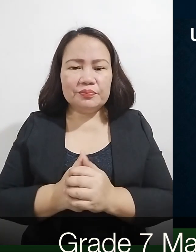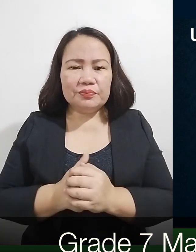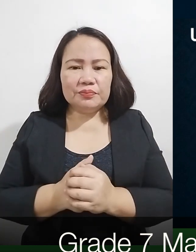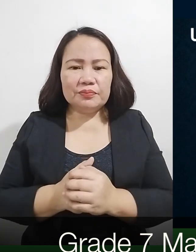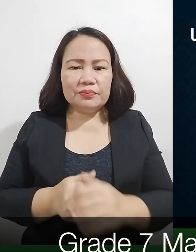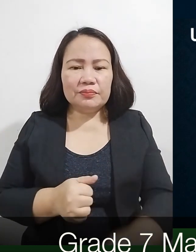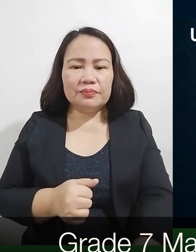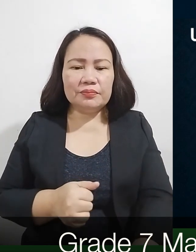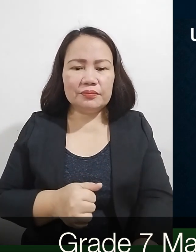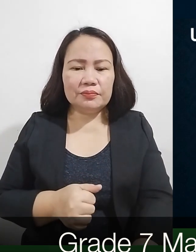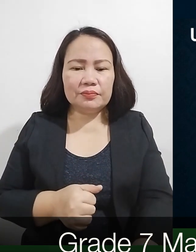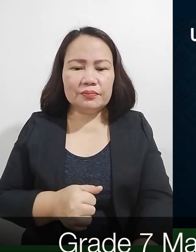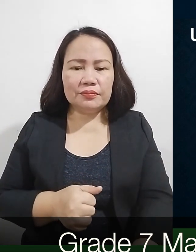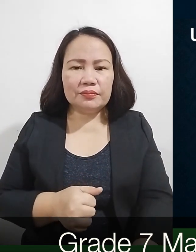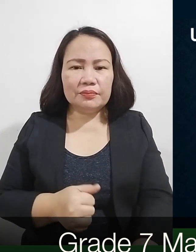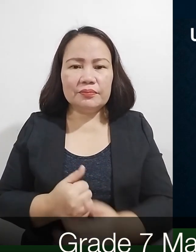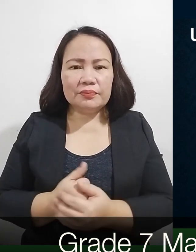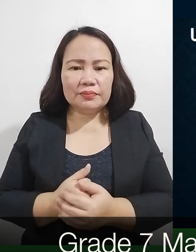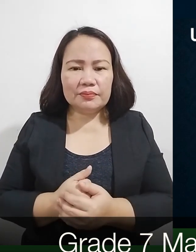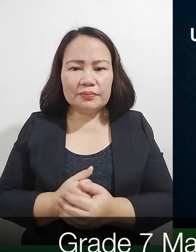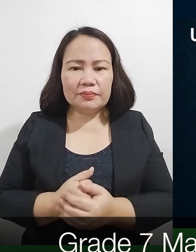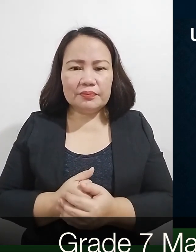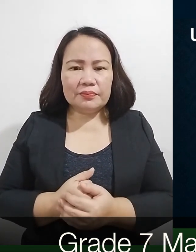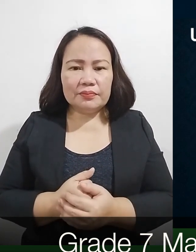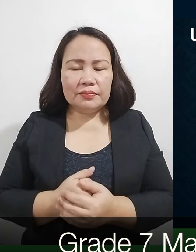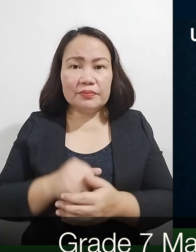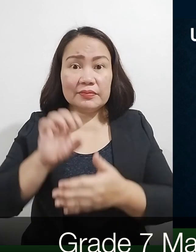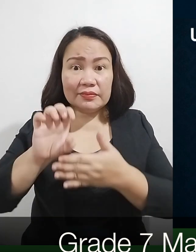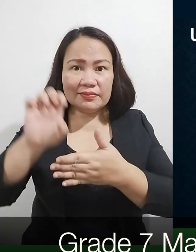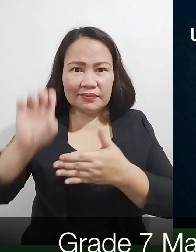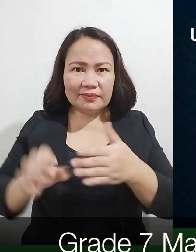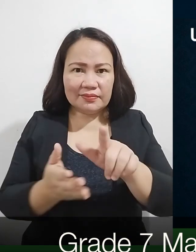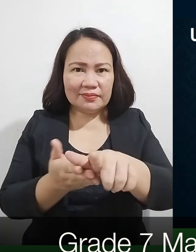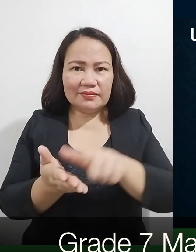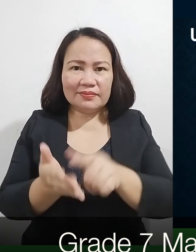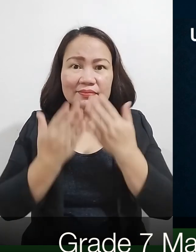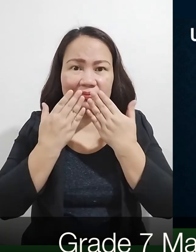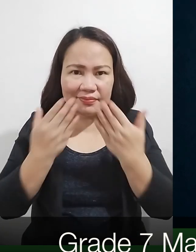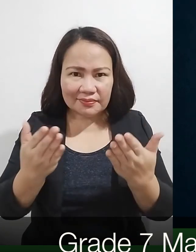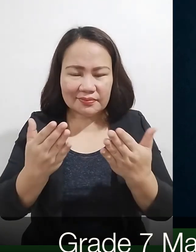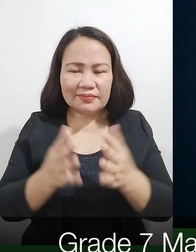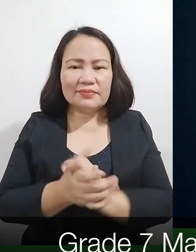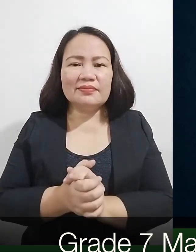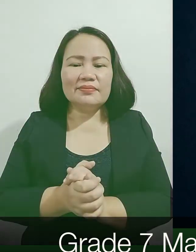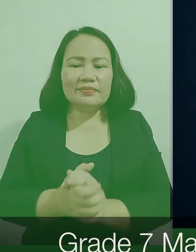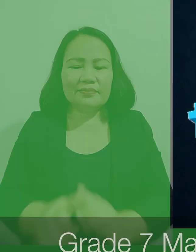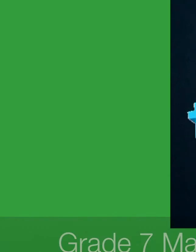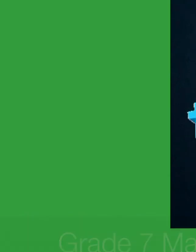is bigger than this.